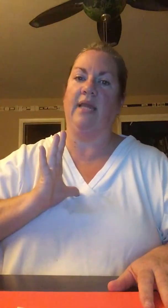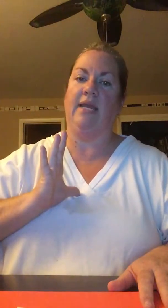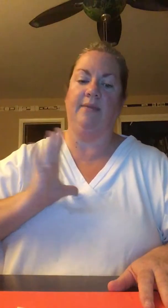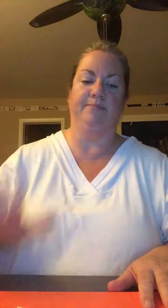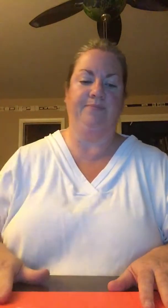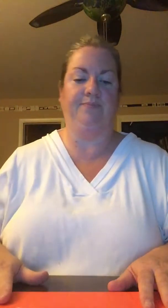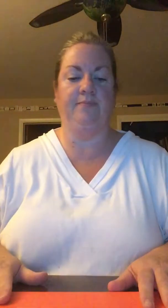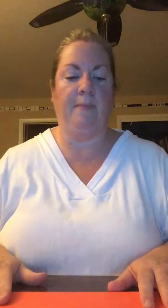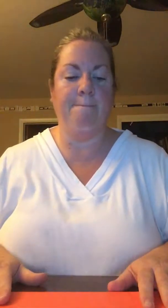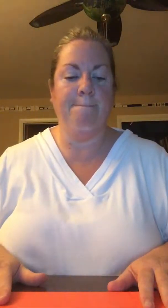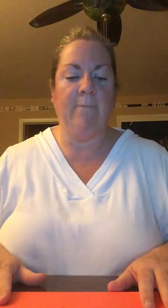lady.